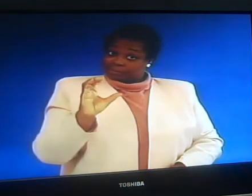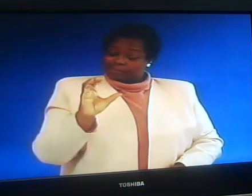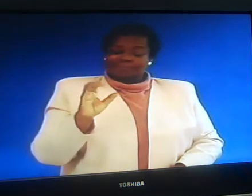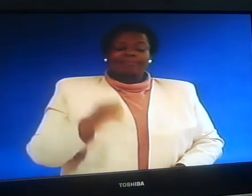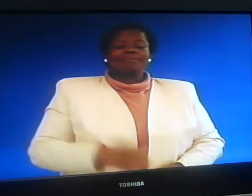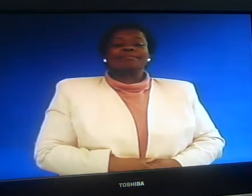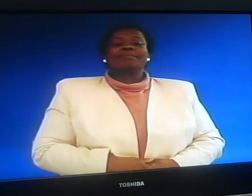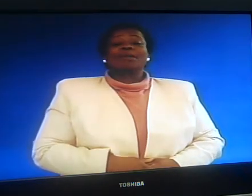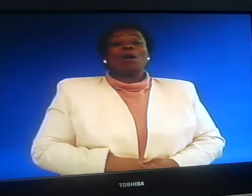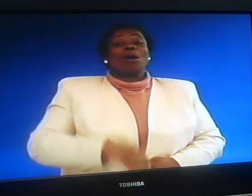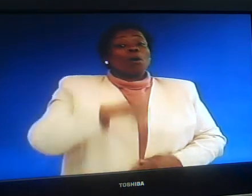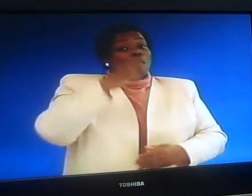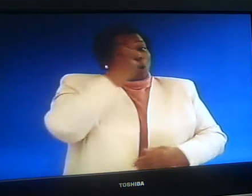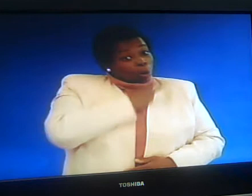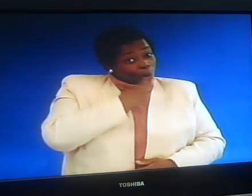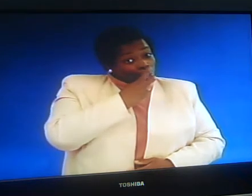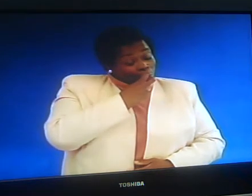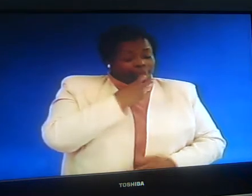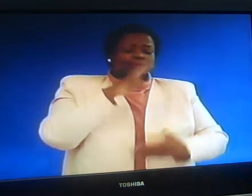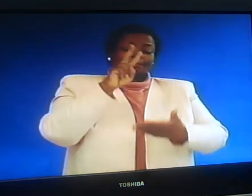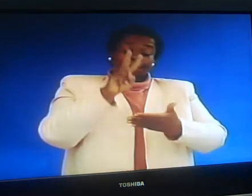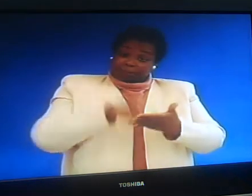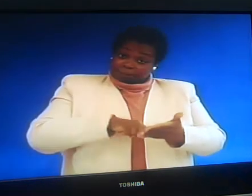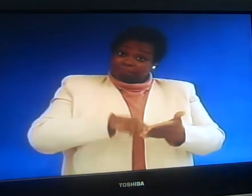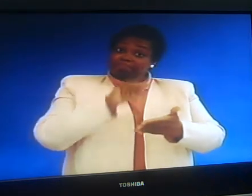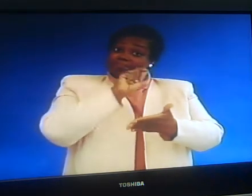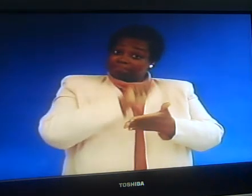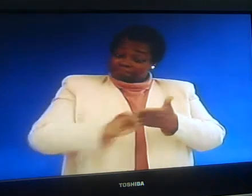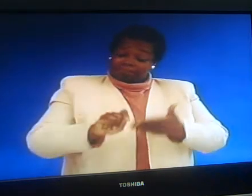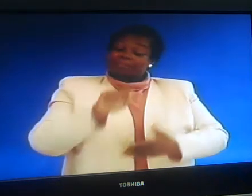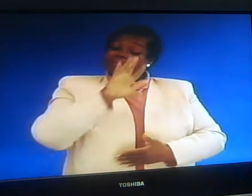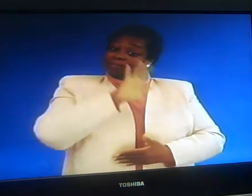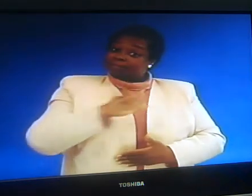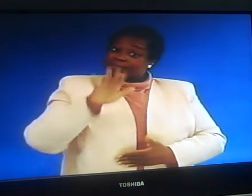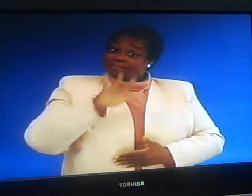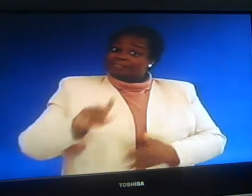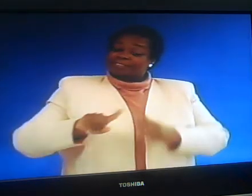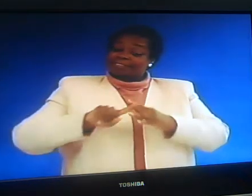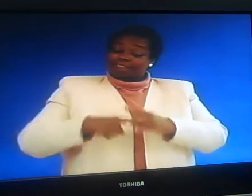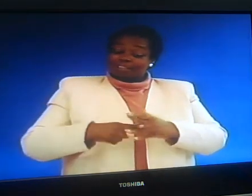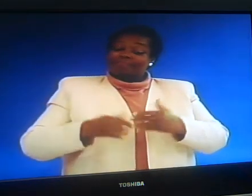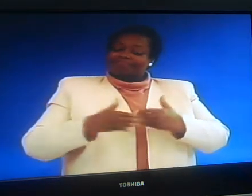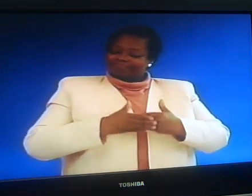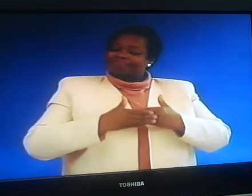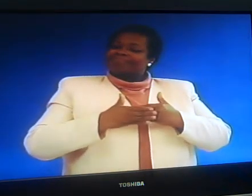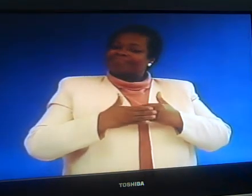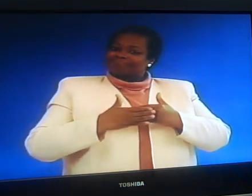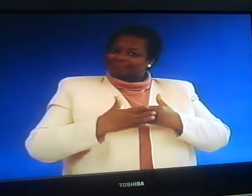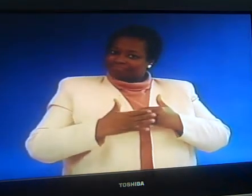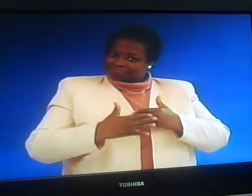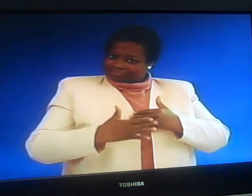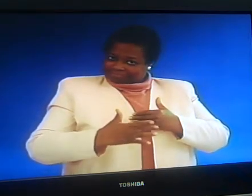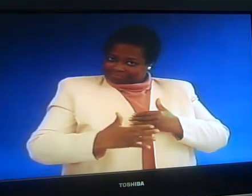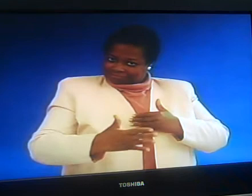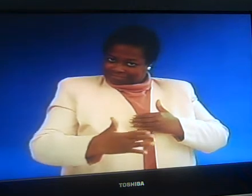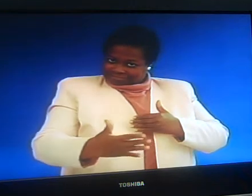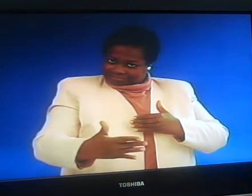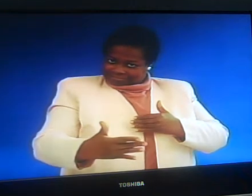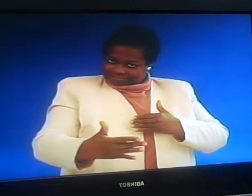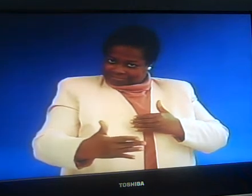And in the 7th century AD, the oral method and finger spelling was what